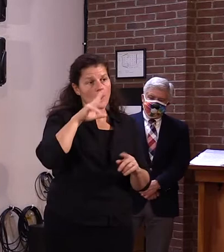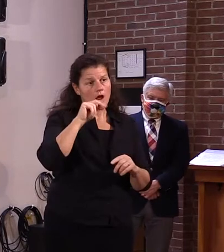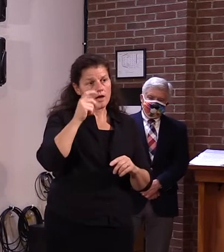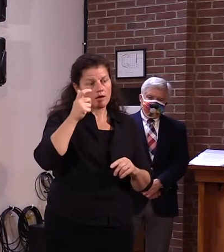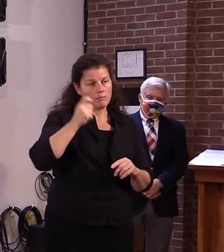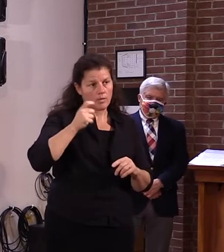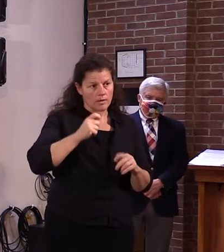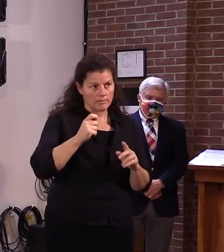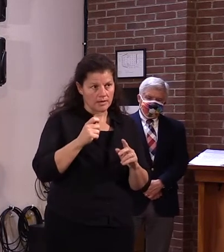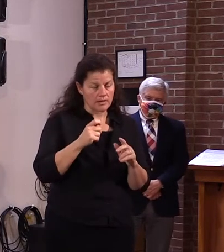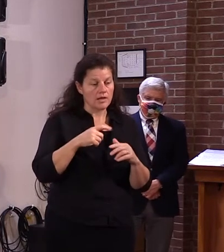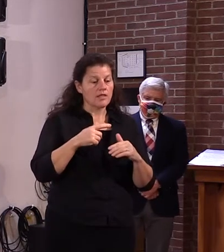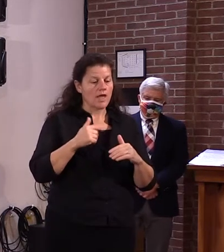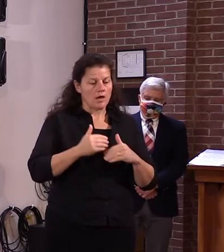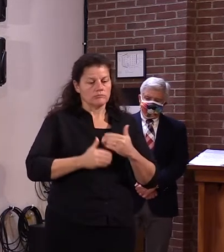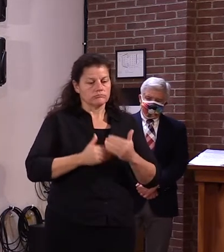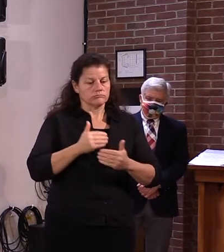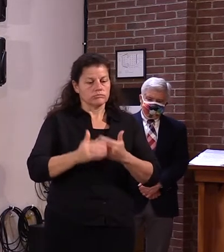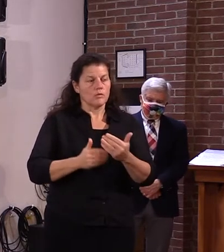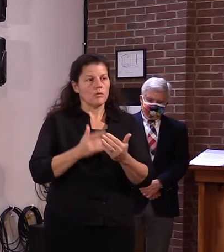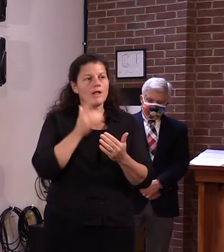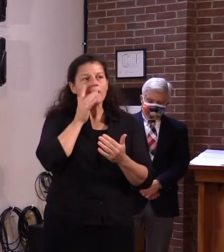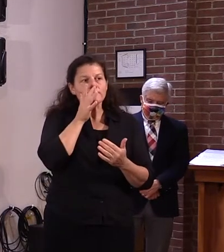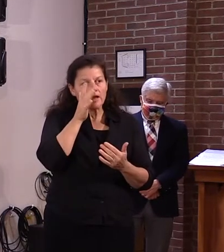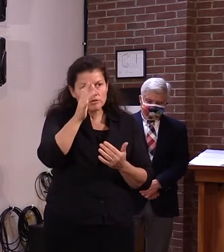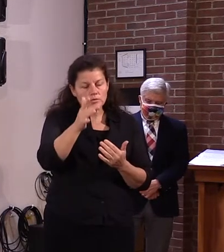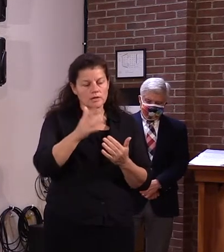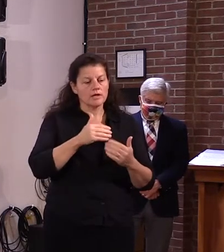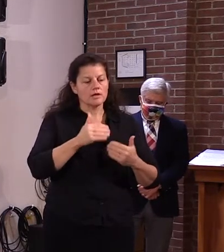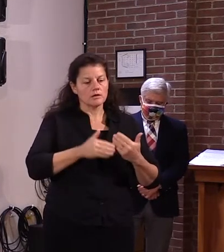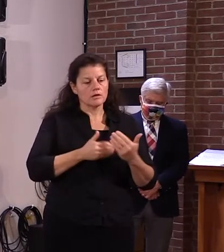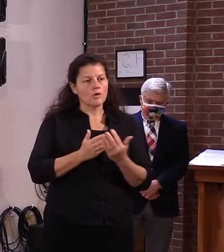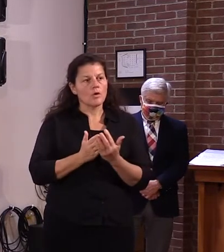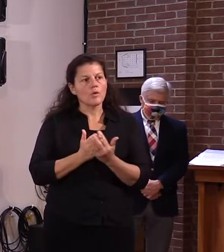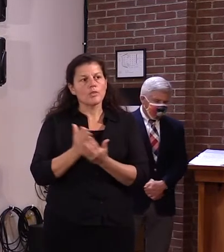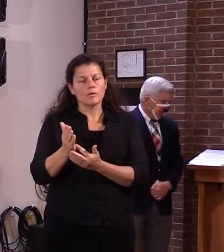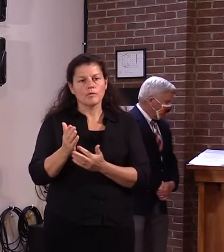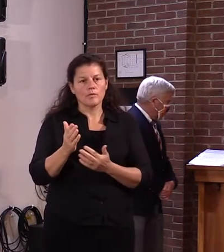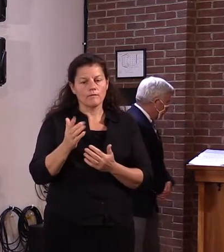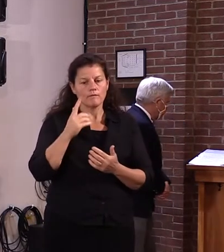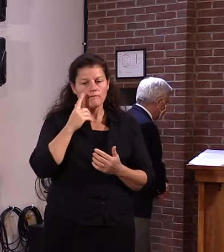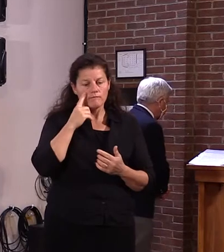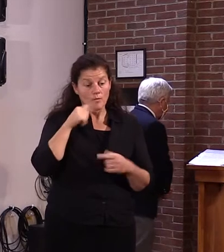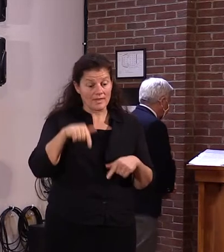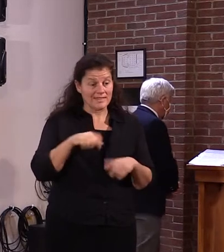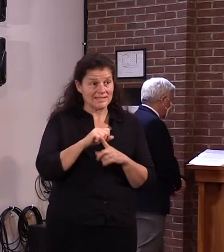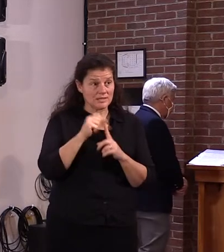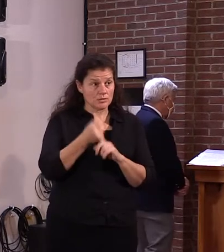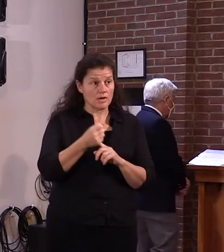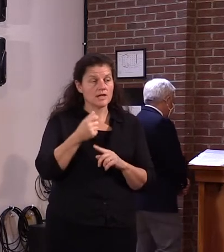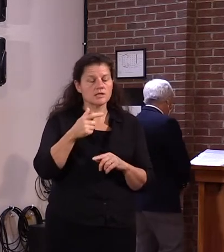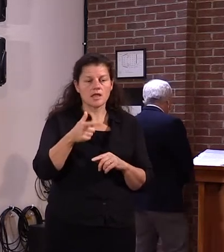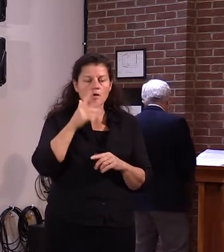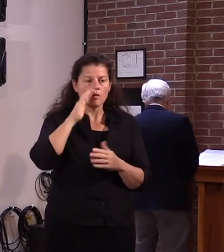various programs, will eventually see, in this case, an immediate reduction of 7 weeks